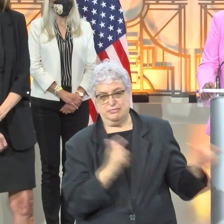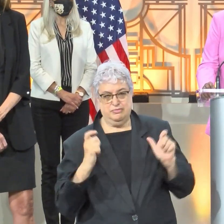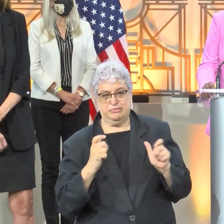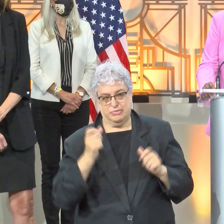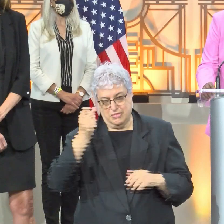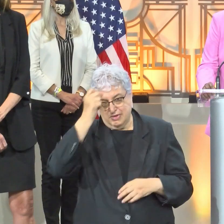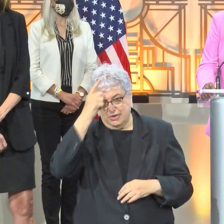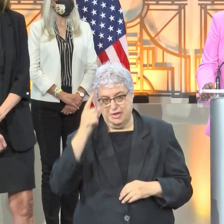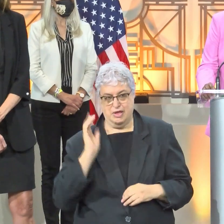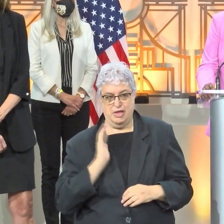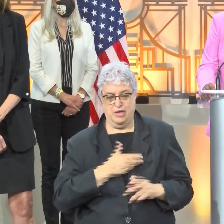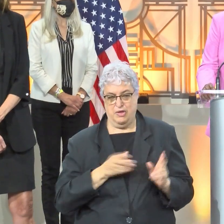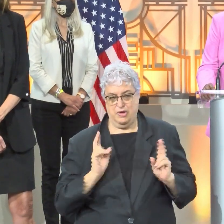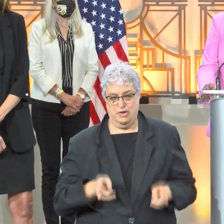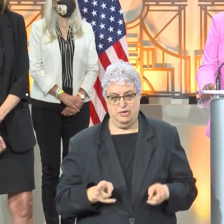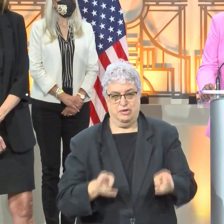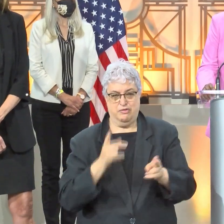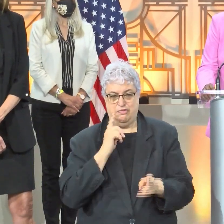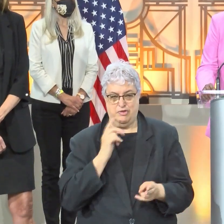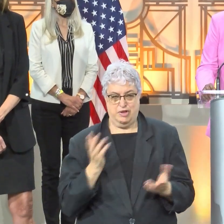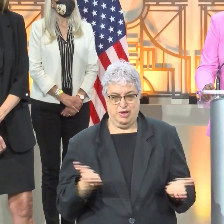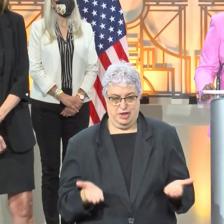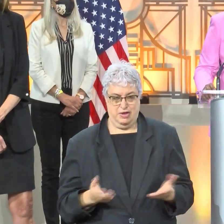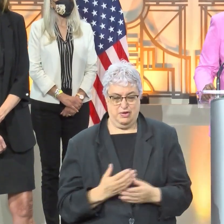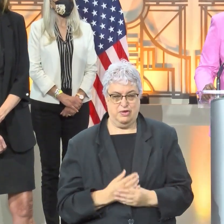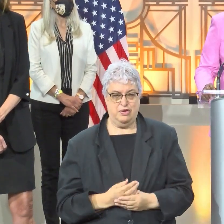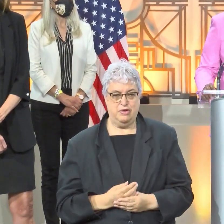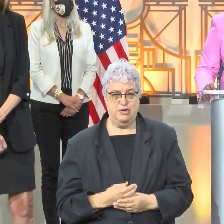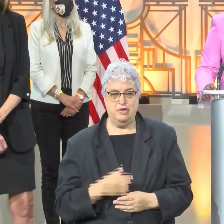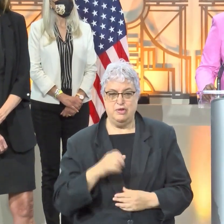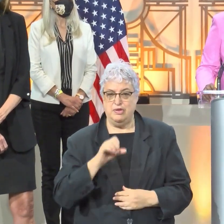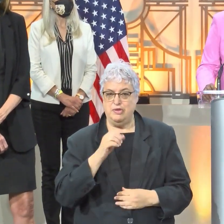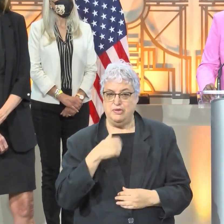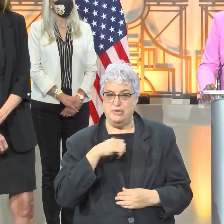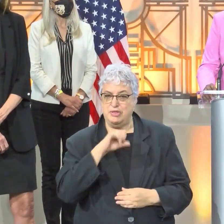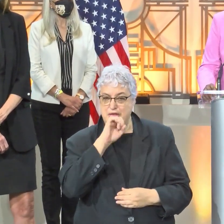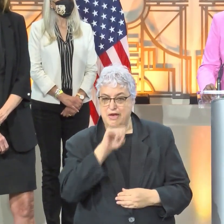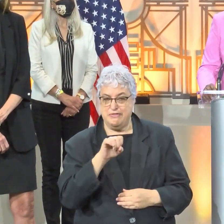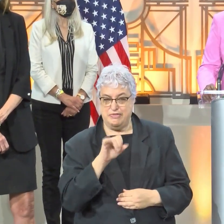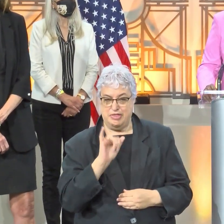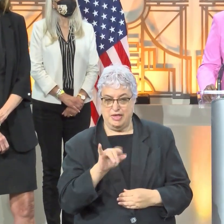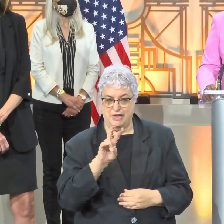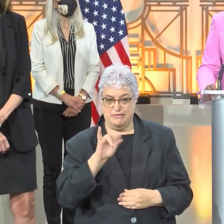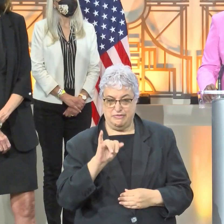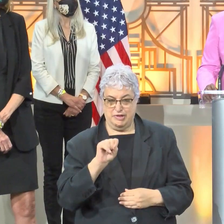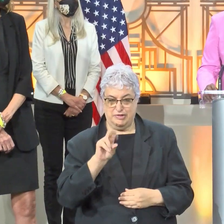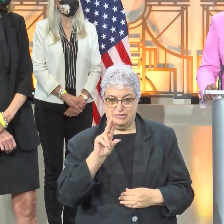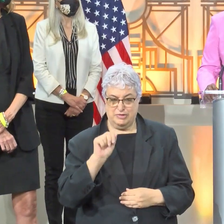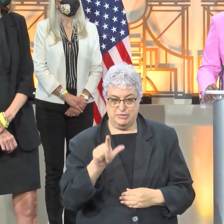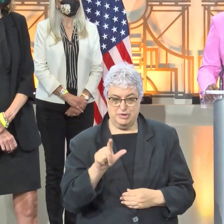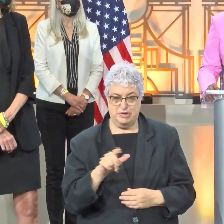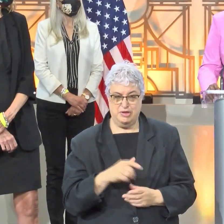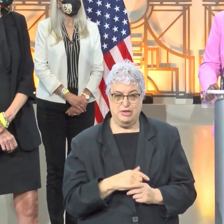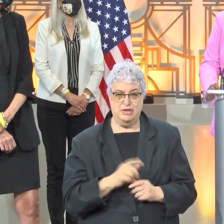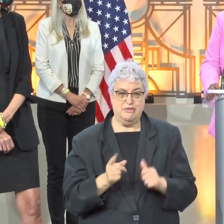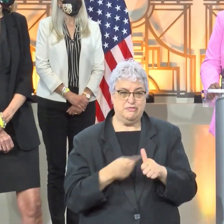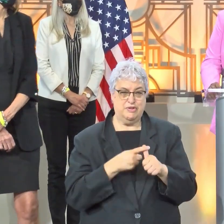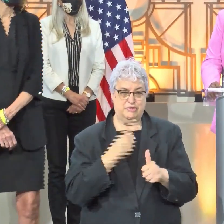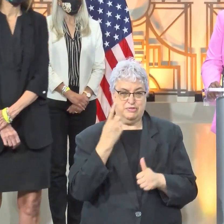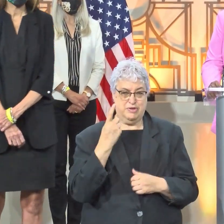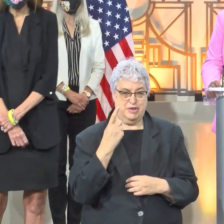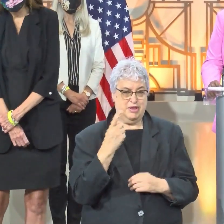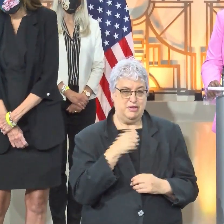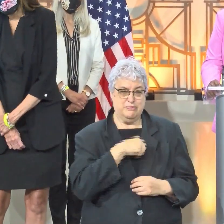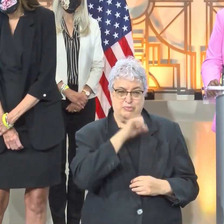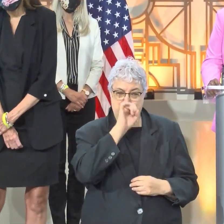and understanding our urgency for this campaign. Do you love the visual? I do. Will you go back to the very first visual?